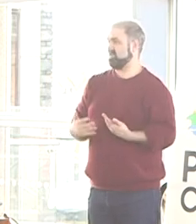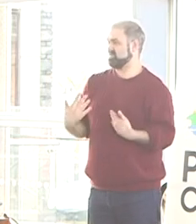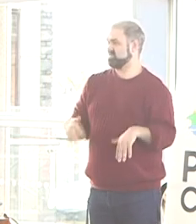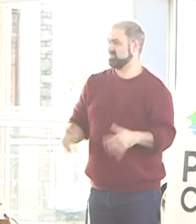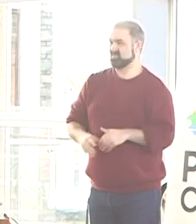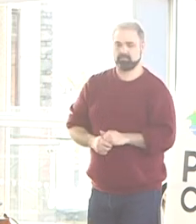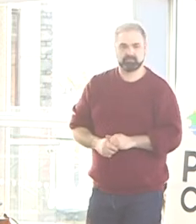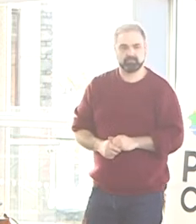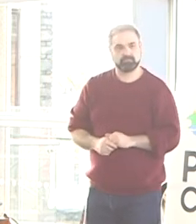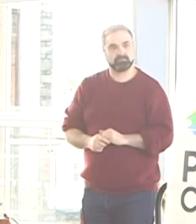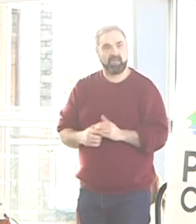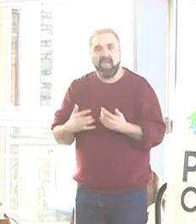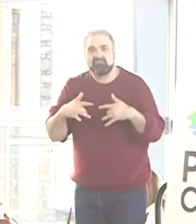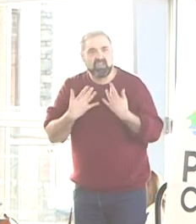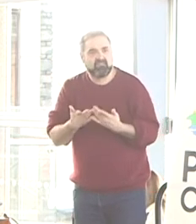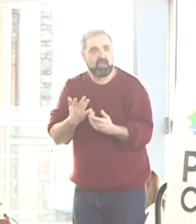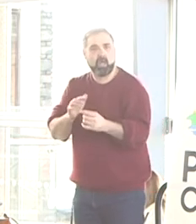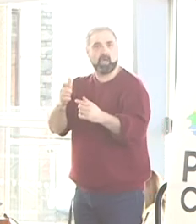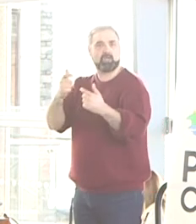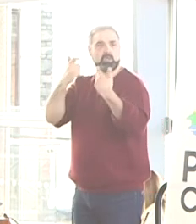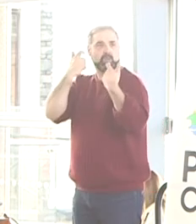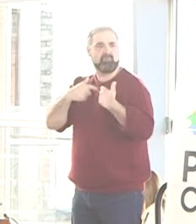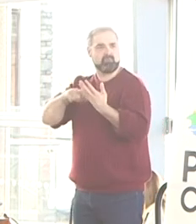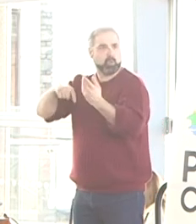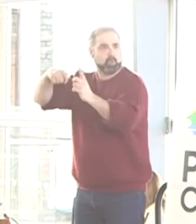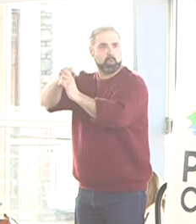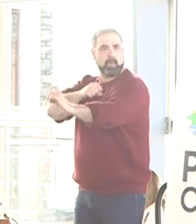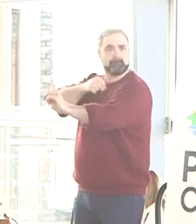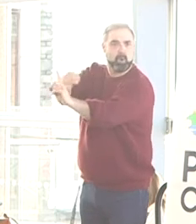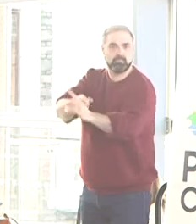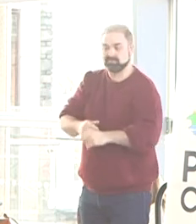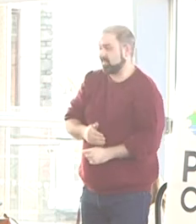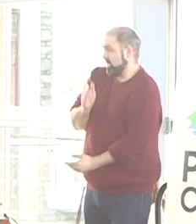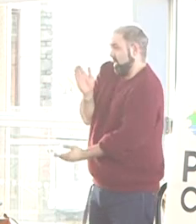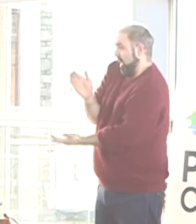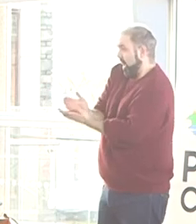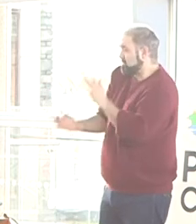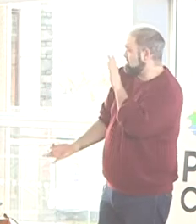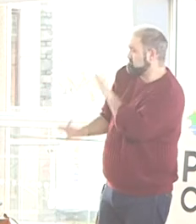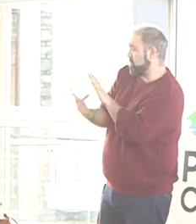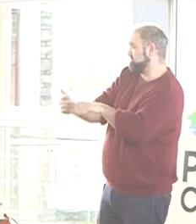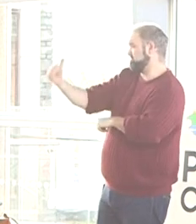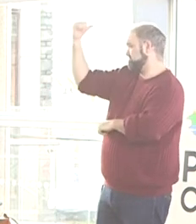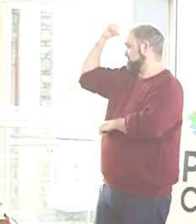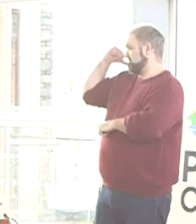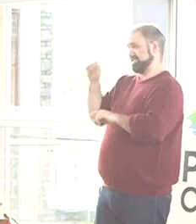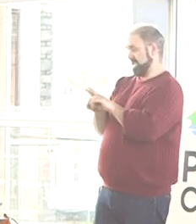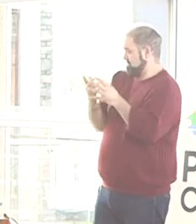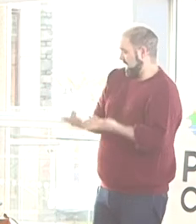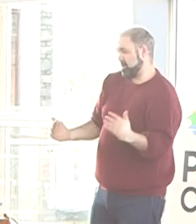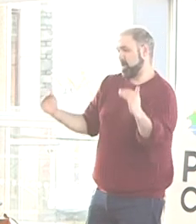you felt you were striking a blow? I felt it was really important, because then as now, I felt equality was important.